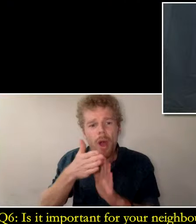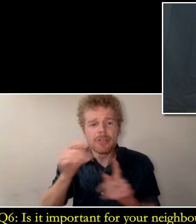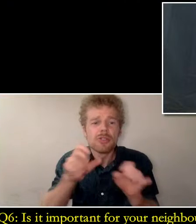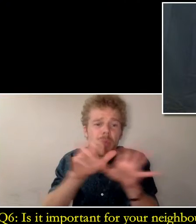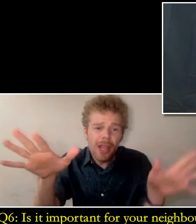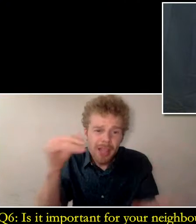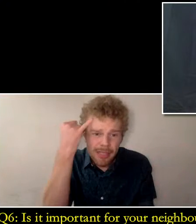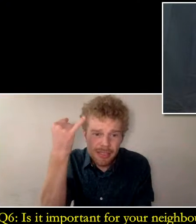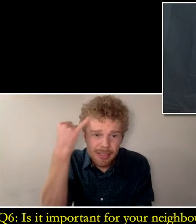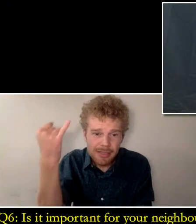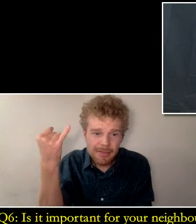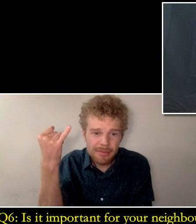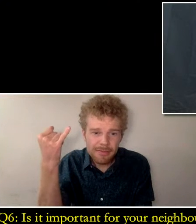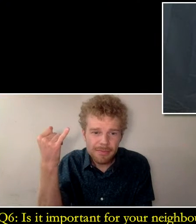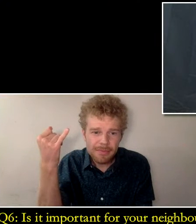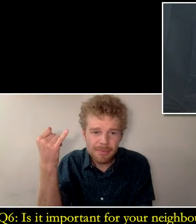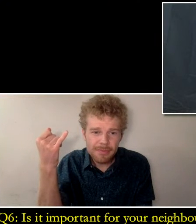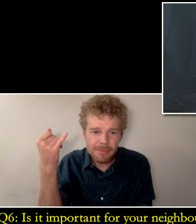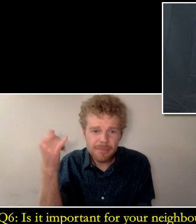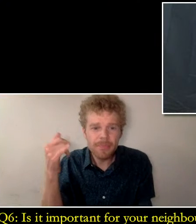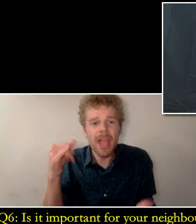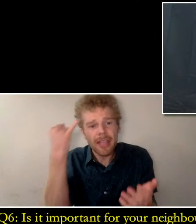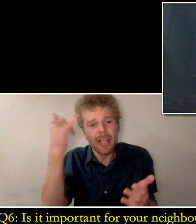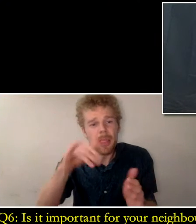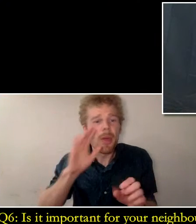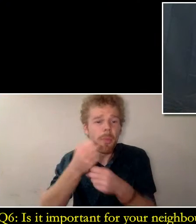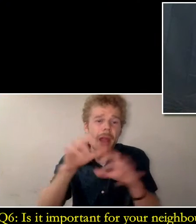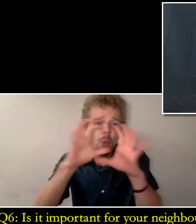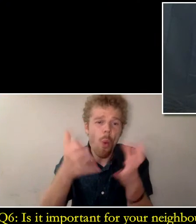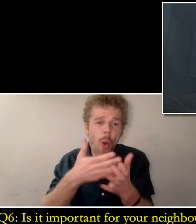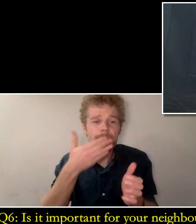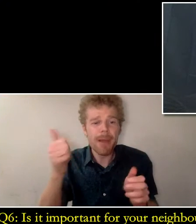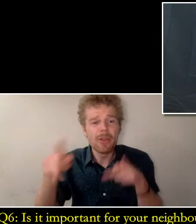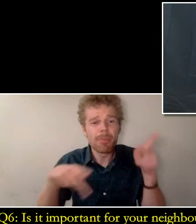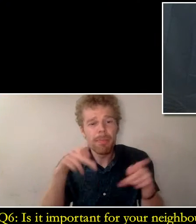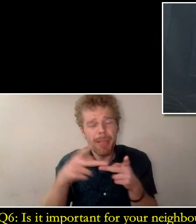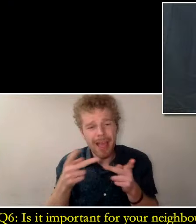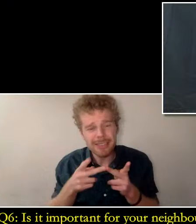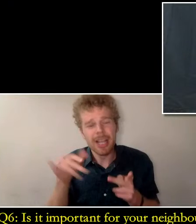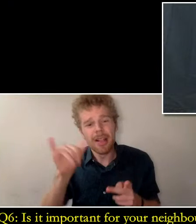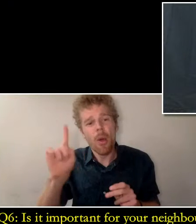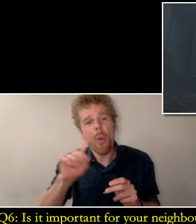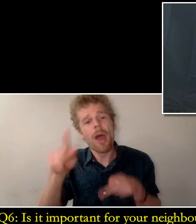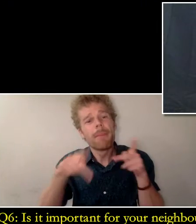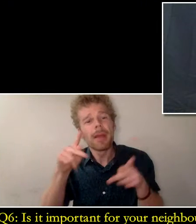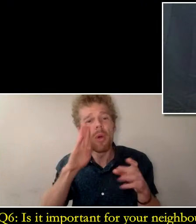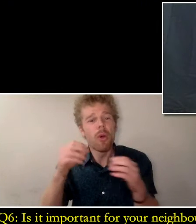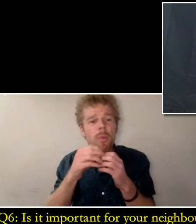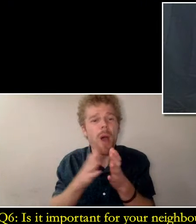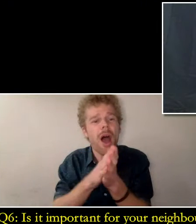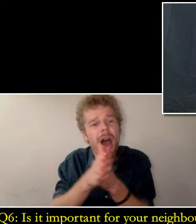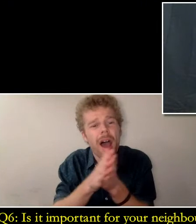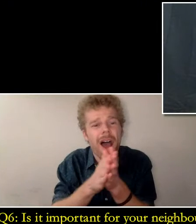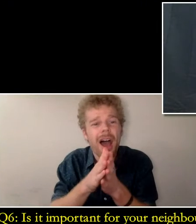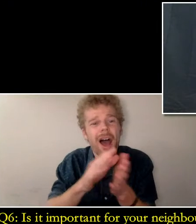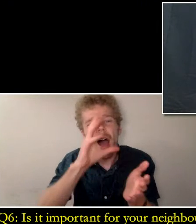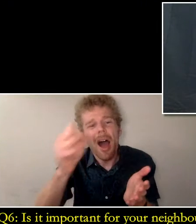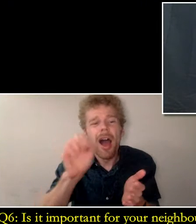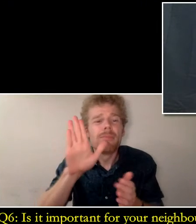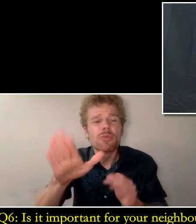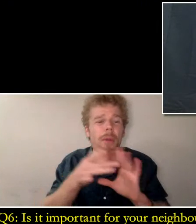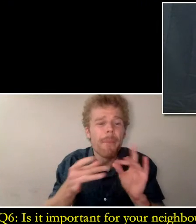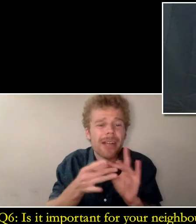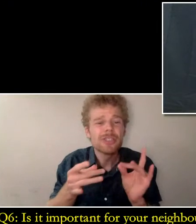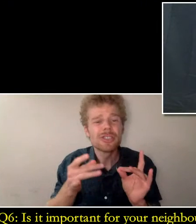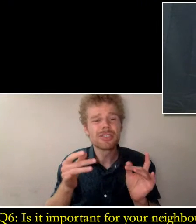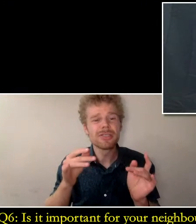they know. Because we don't only run to win, we run to share our ideas,